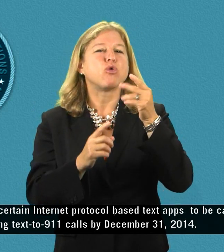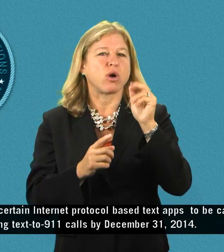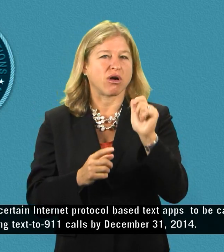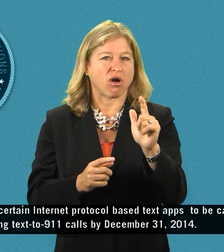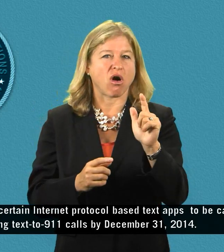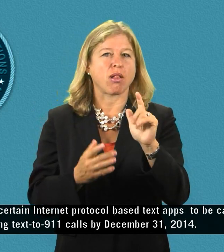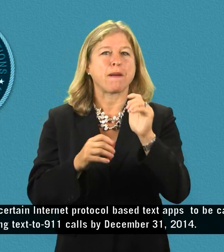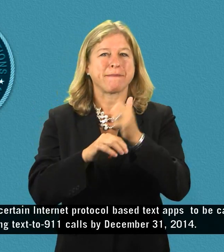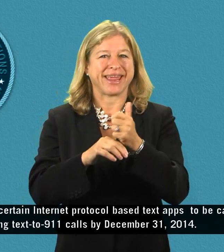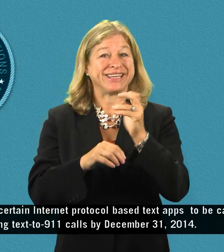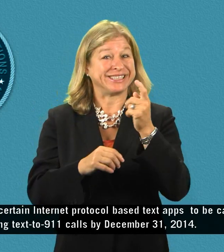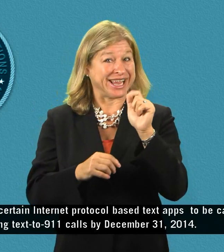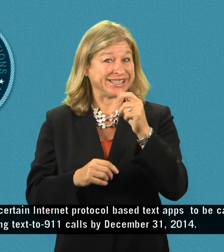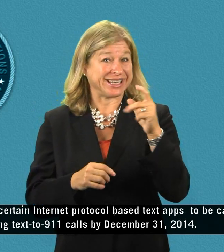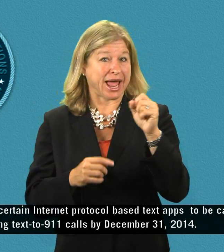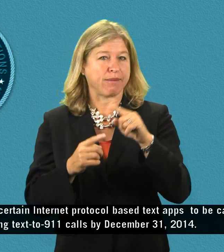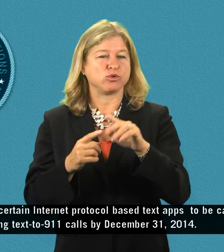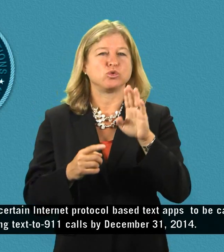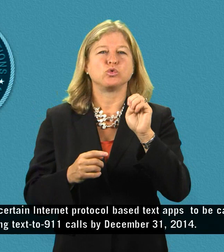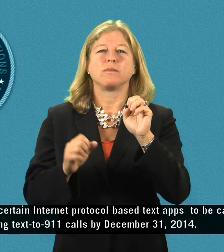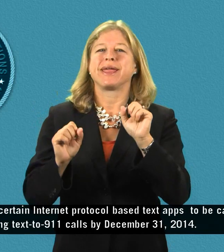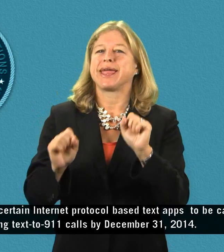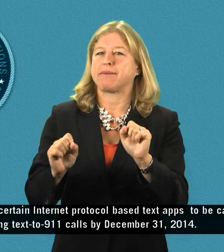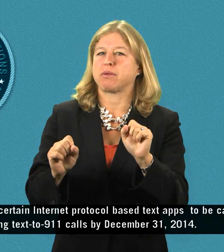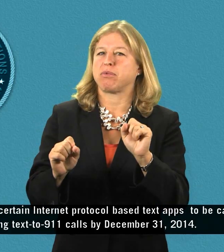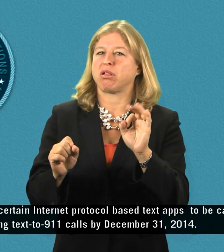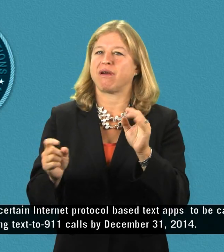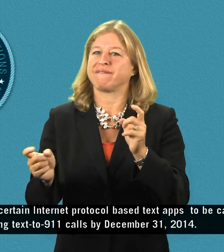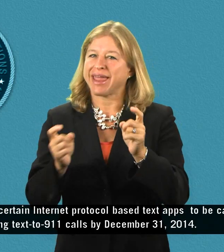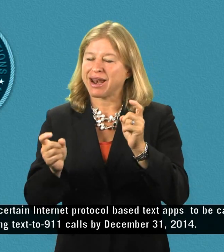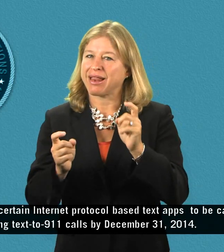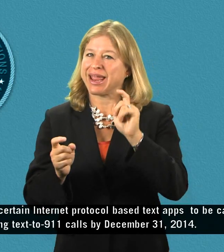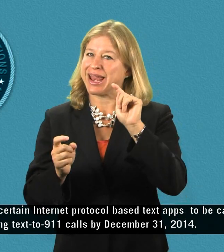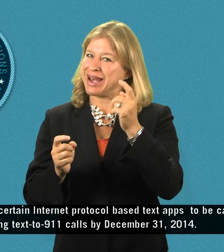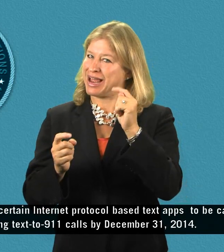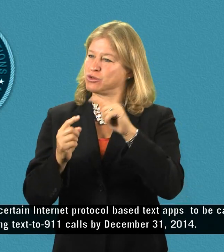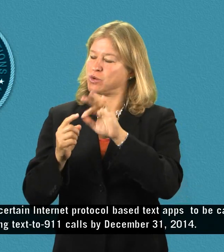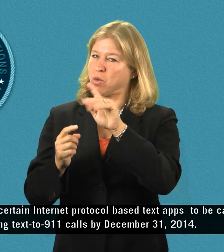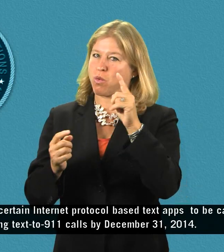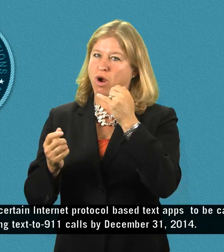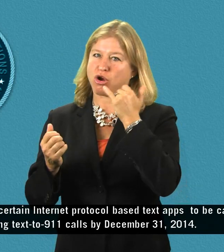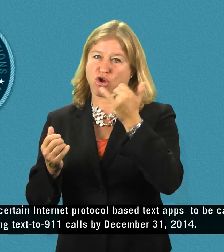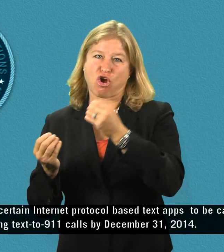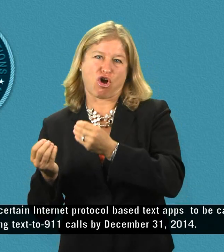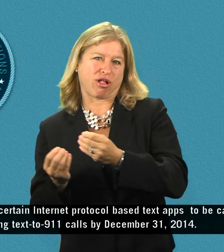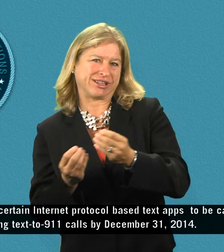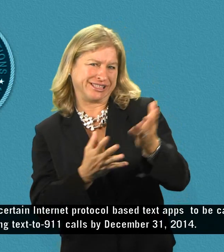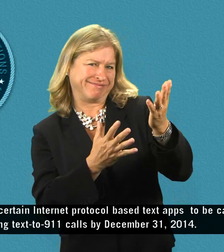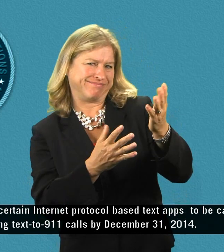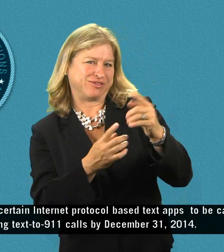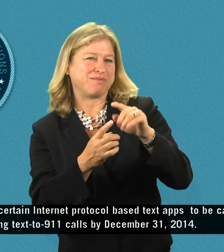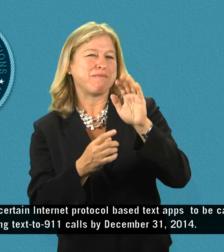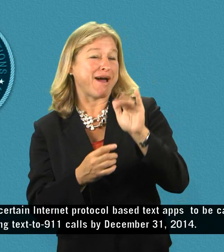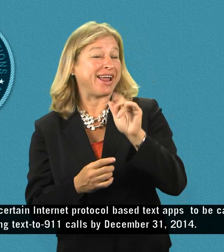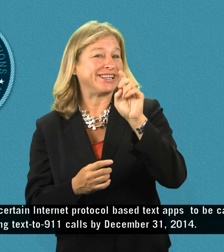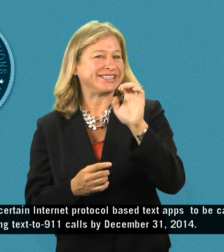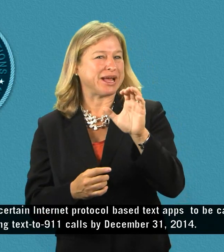text apps to be capable of handling TEXT-911 calls by December 31,